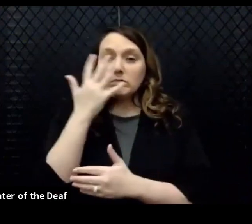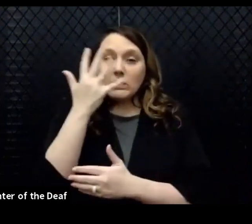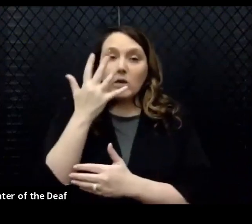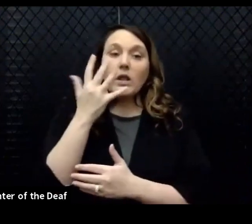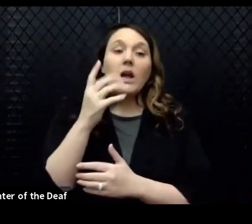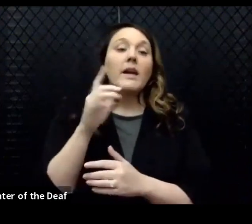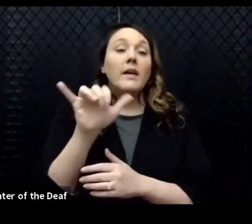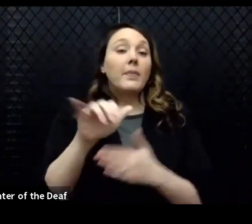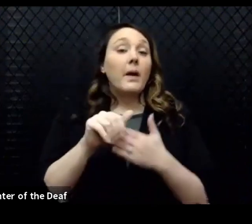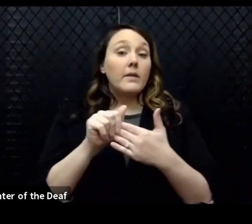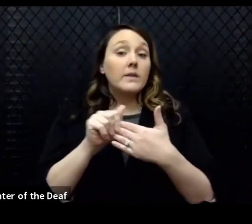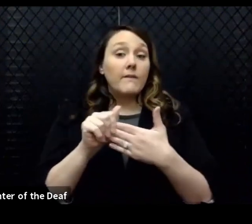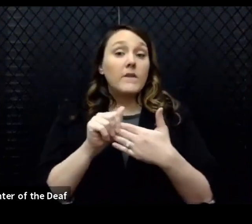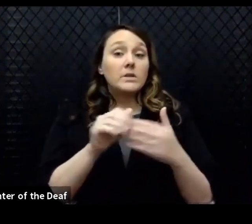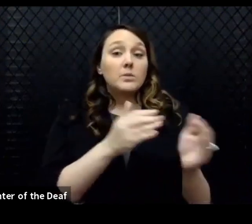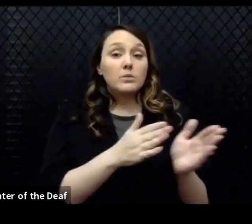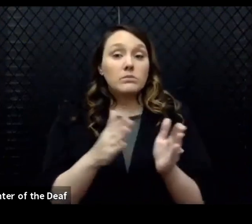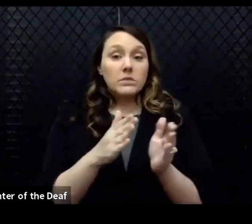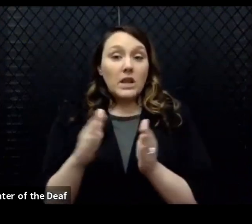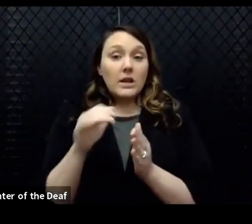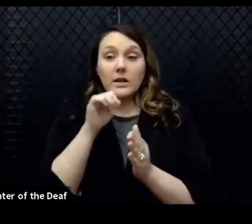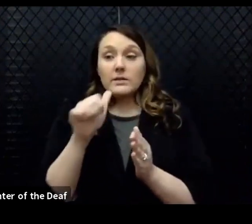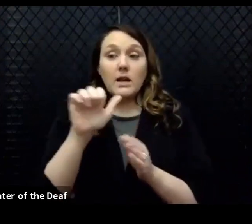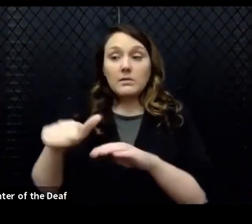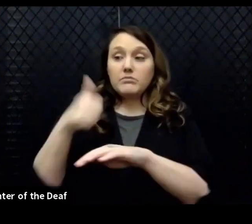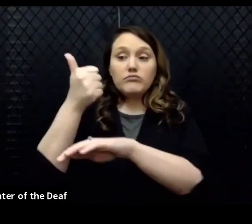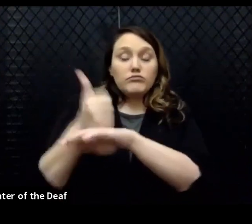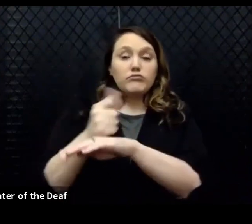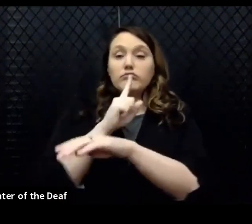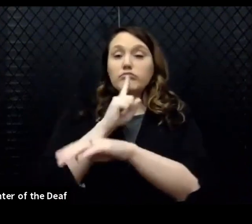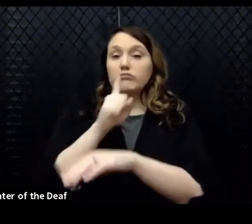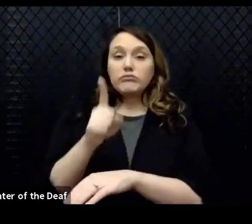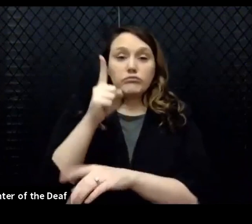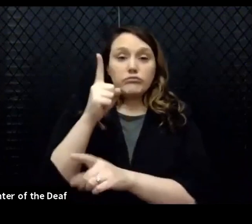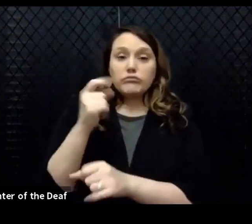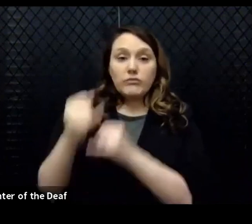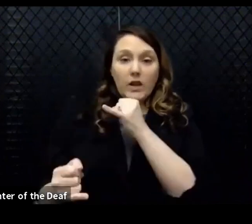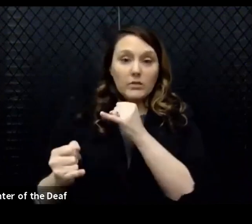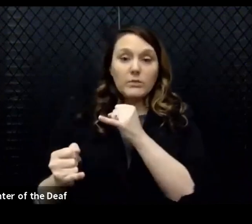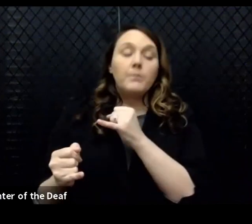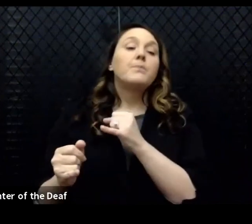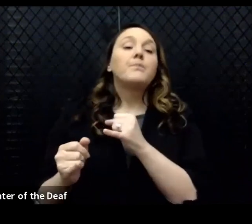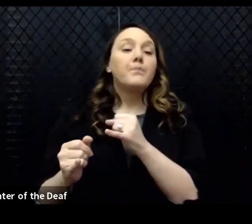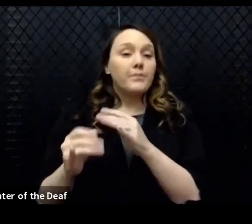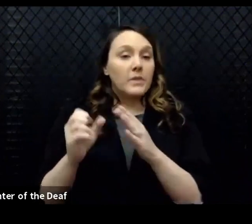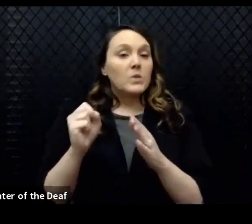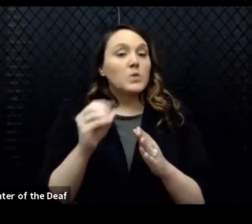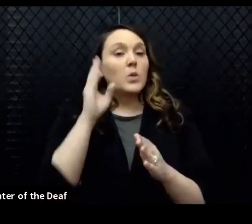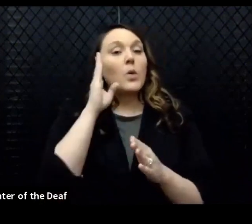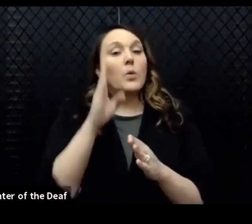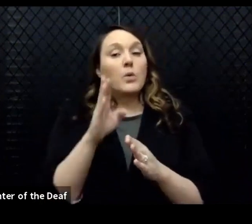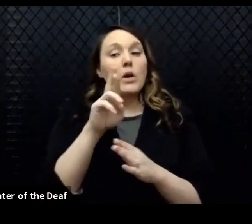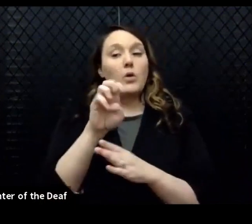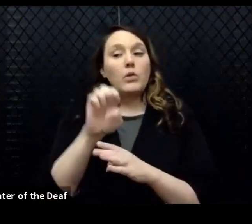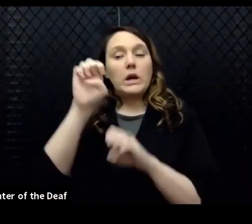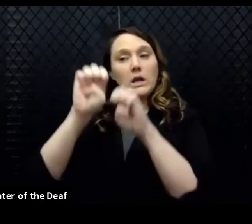set in stone. The schools were very clear about that. So I think there's opportunity to reevaluate what's